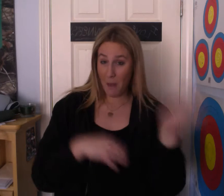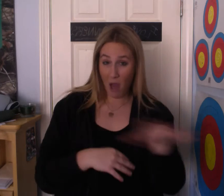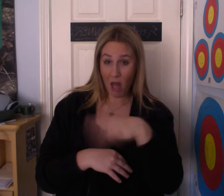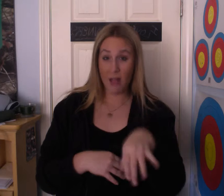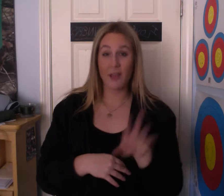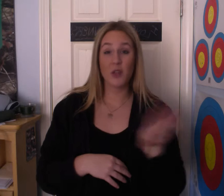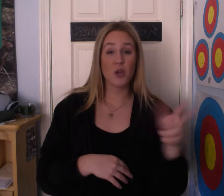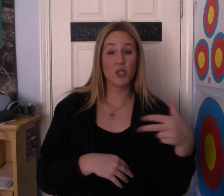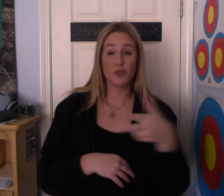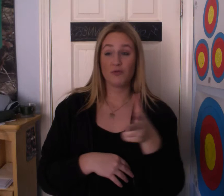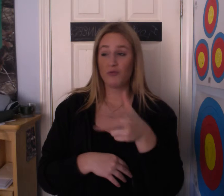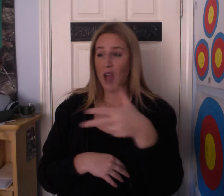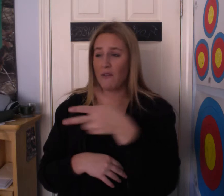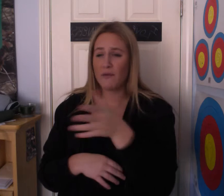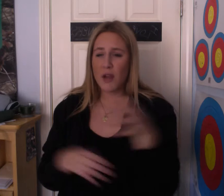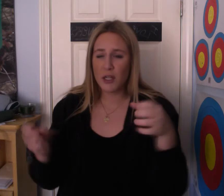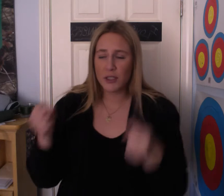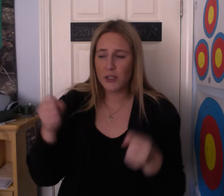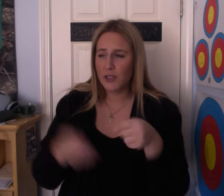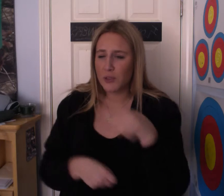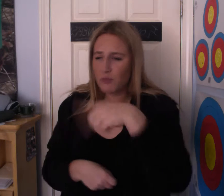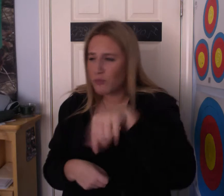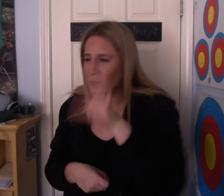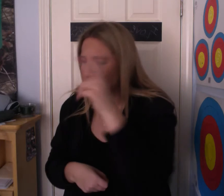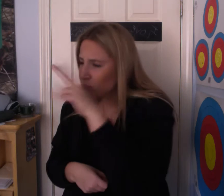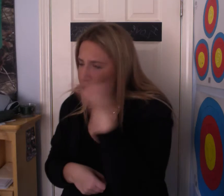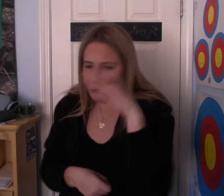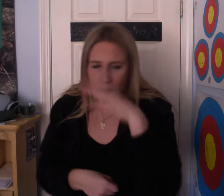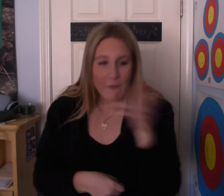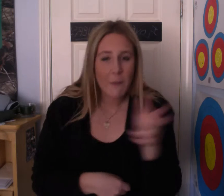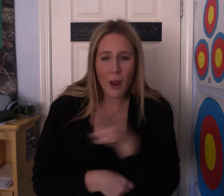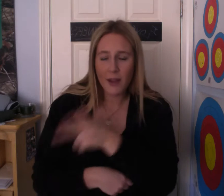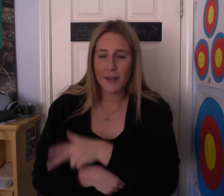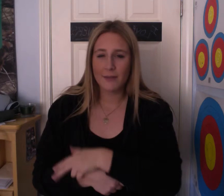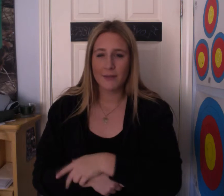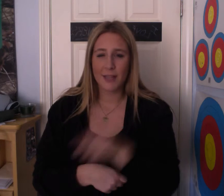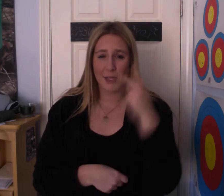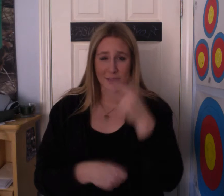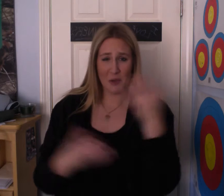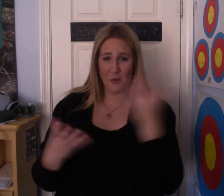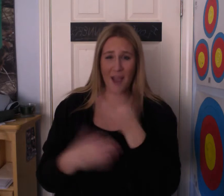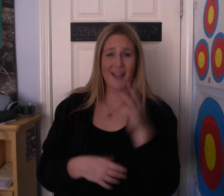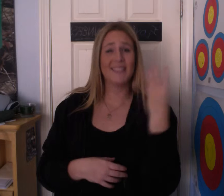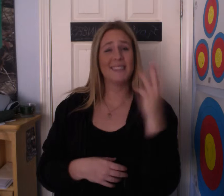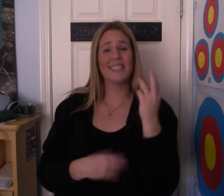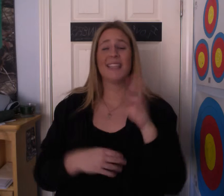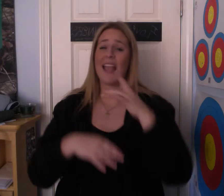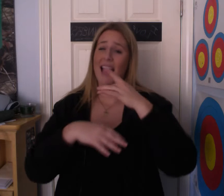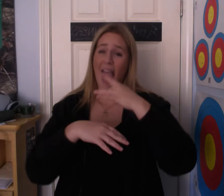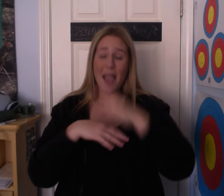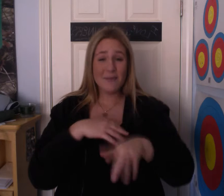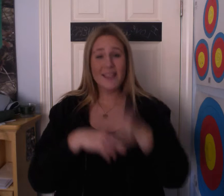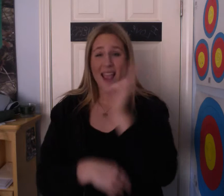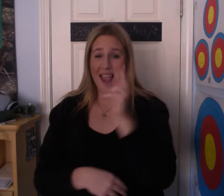around in circles looking for parking. And what do you see? 16 empty handicap spaces.